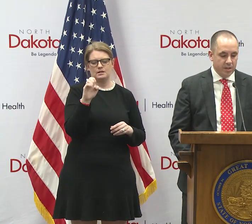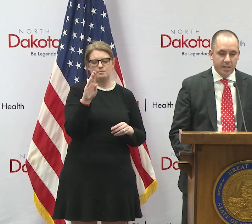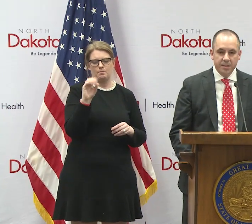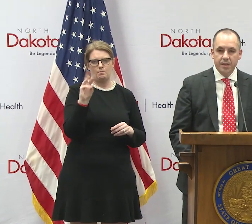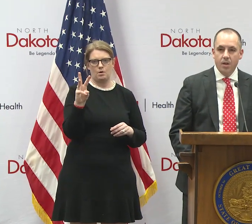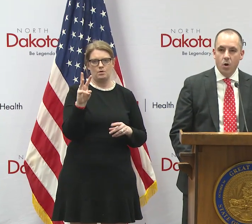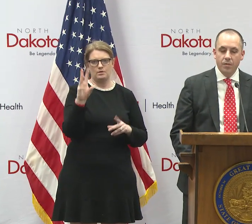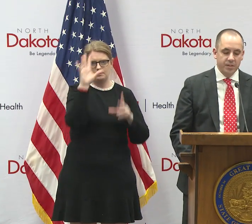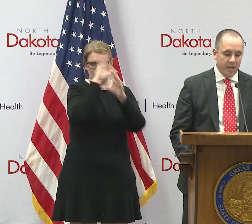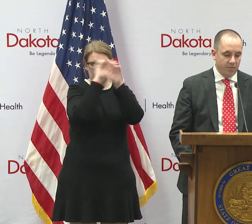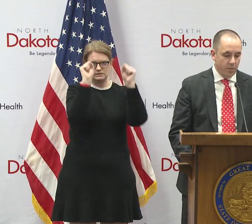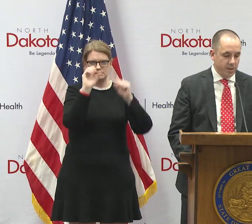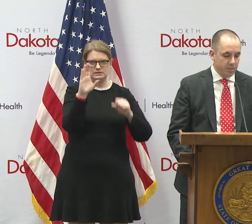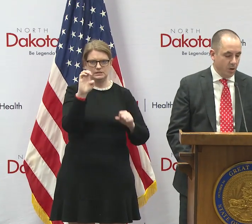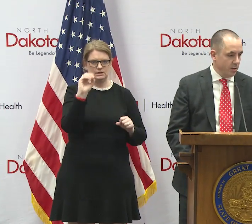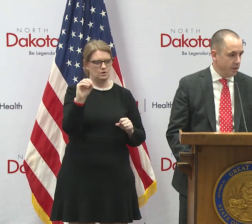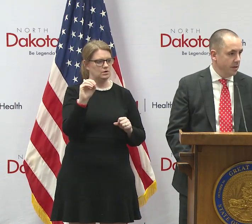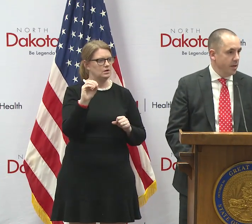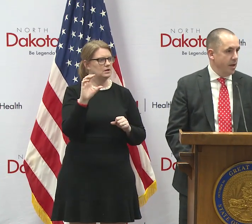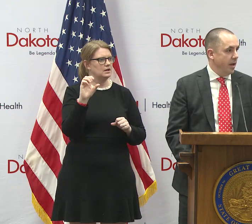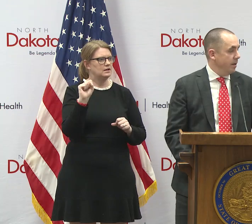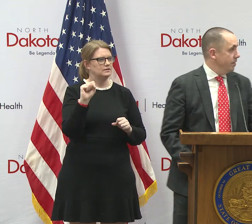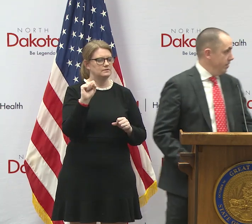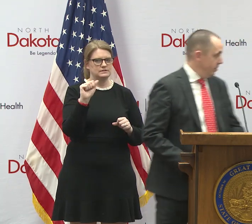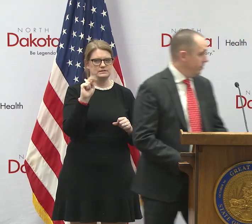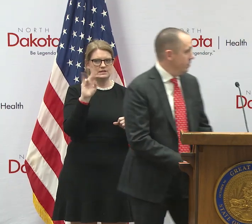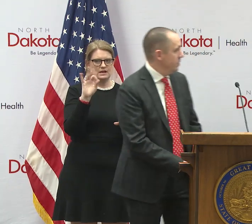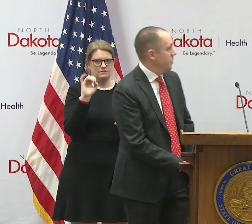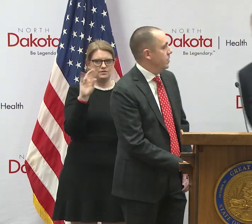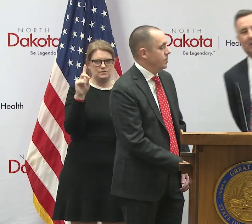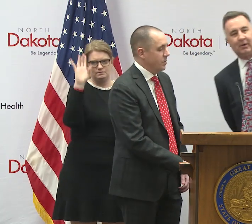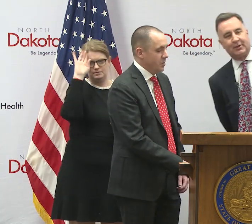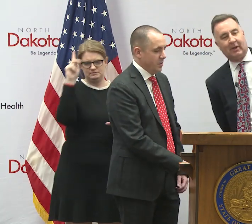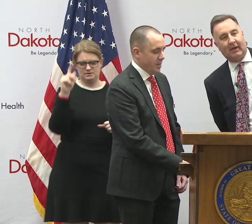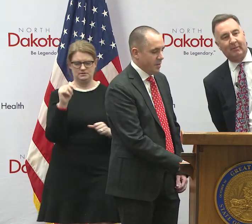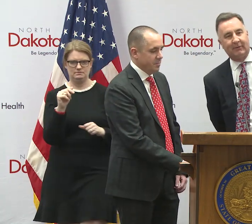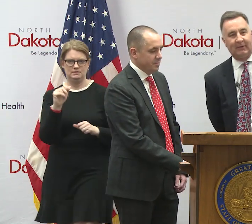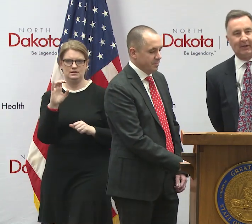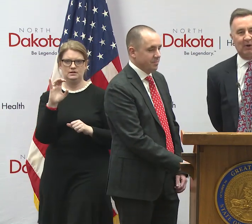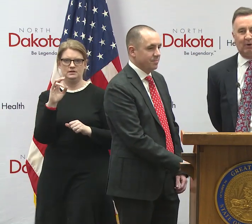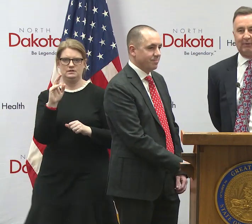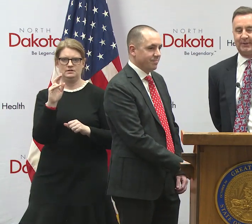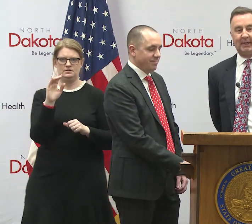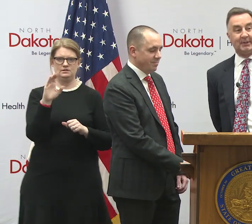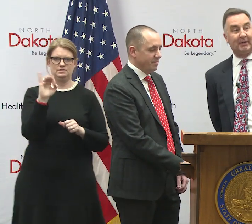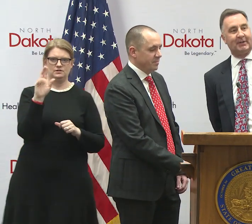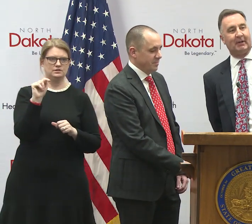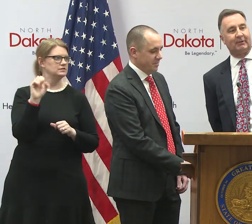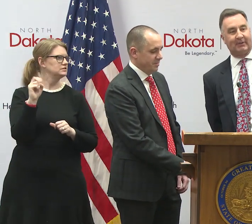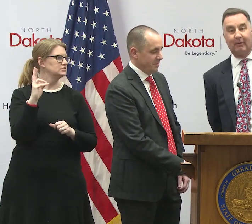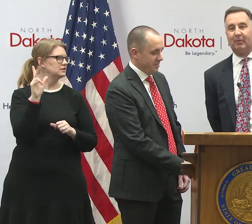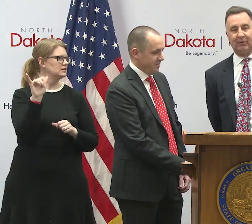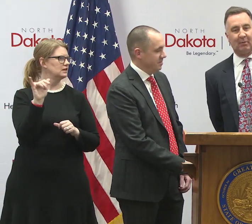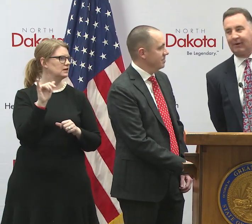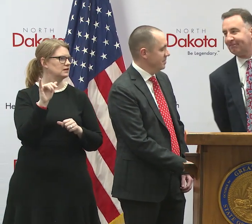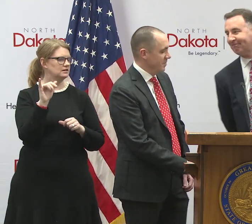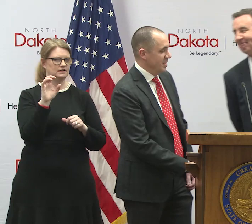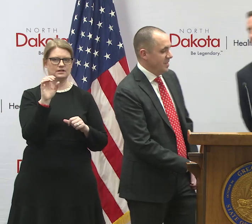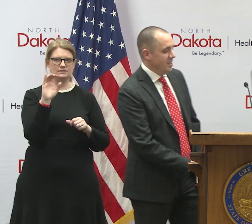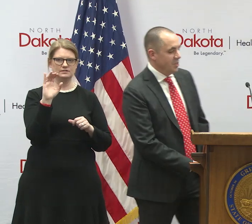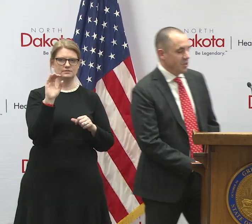the president, CEO of Sanford Bismarck. And I am Curt Schley. I'm the CEO of CHI St. Alexius Health in